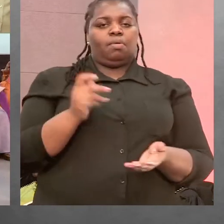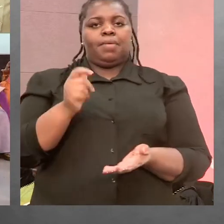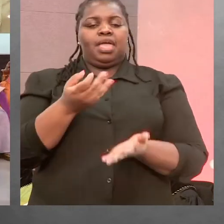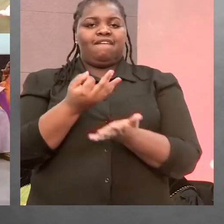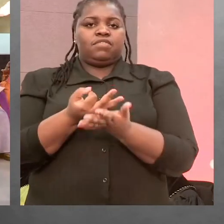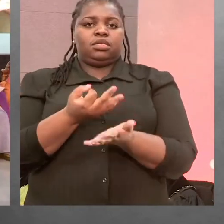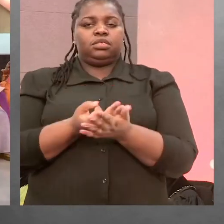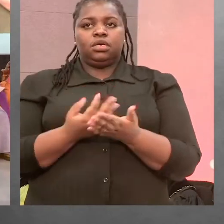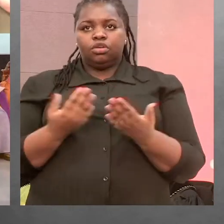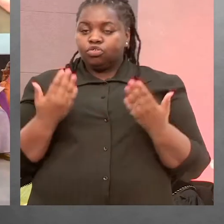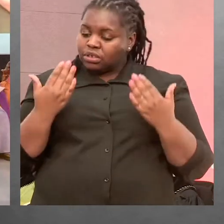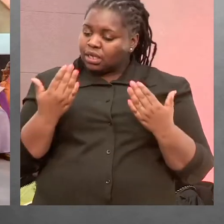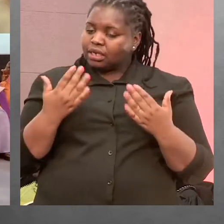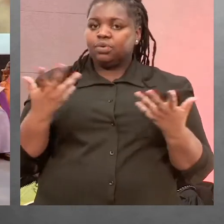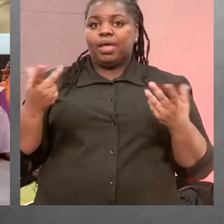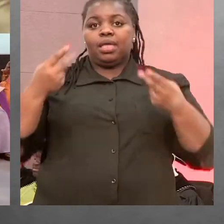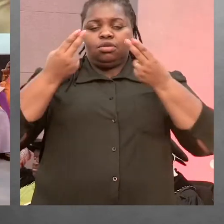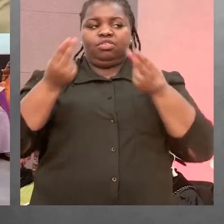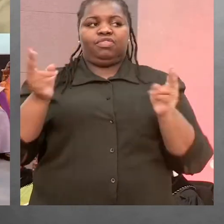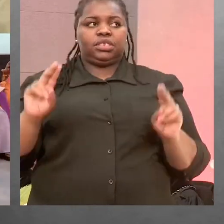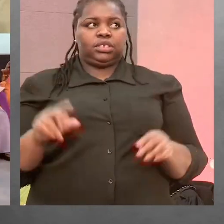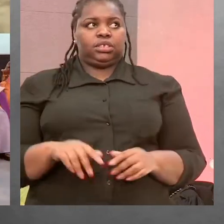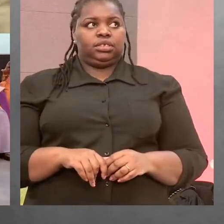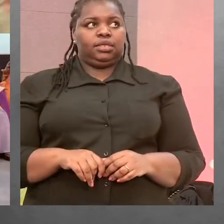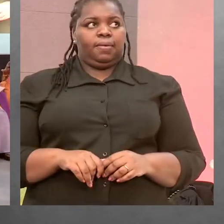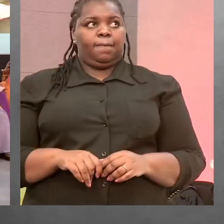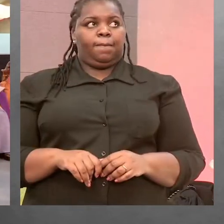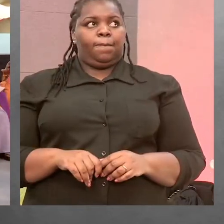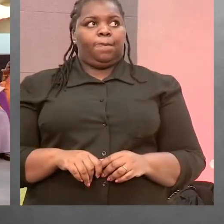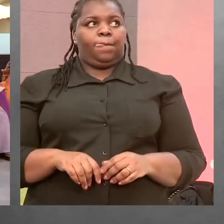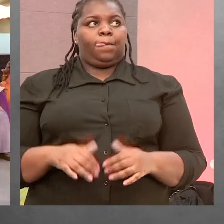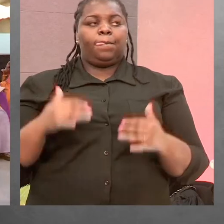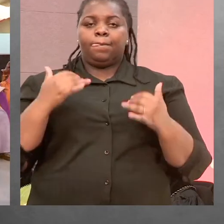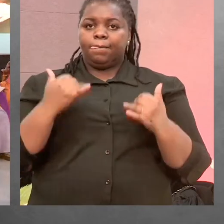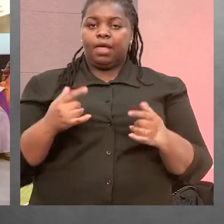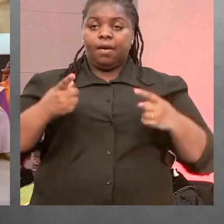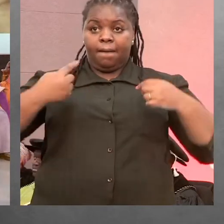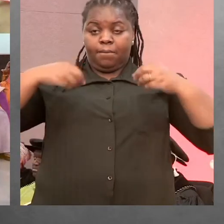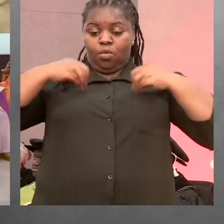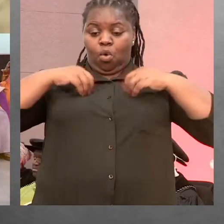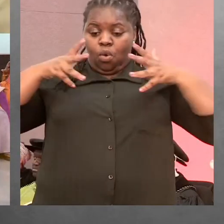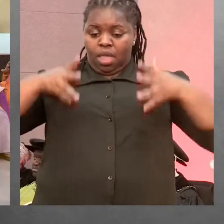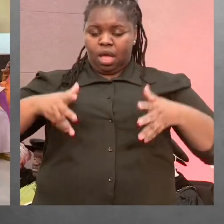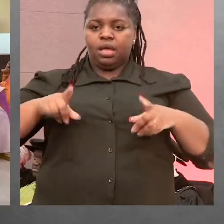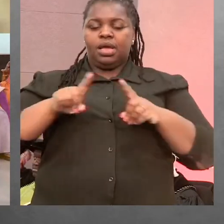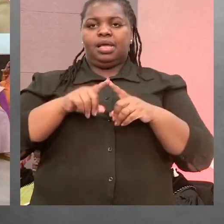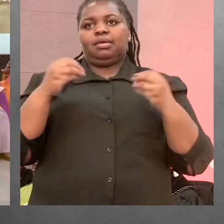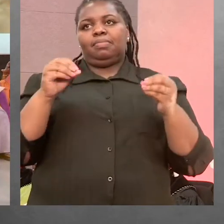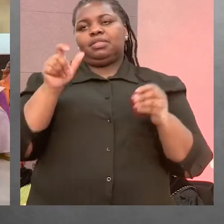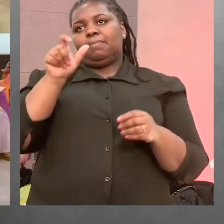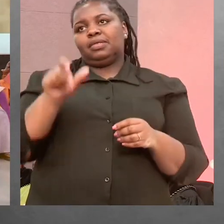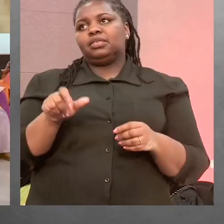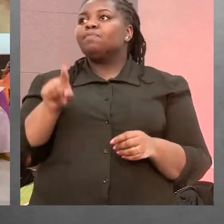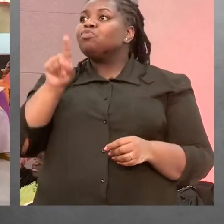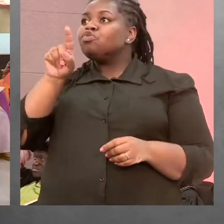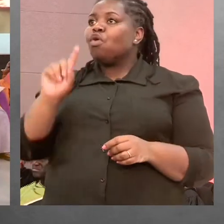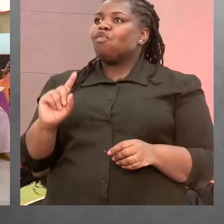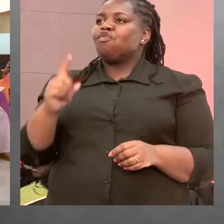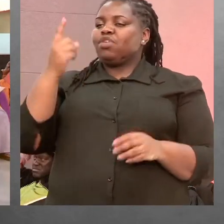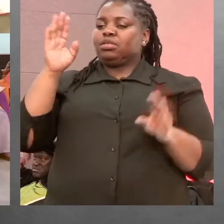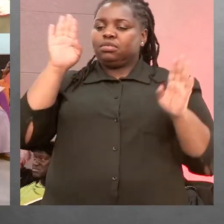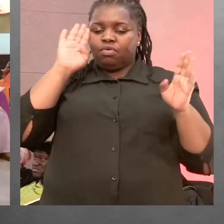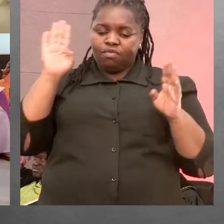to study in universities. As an entrepreneur, as a business person, your first